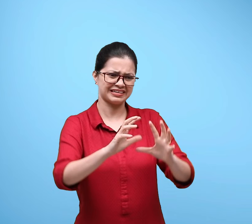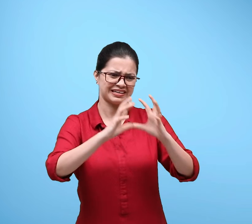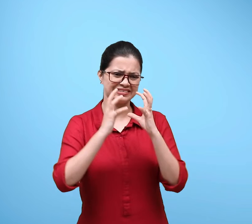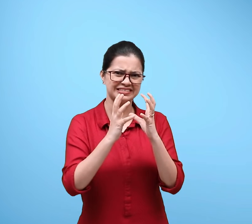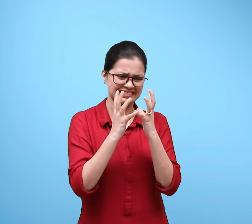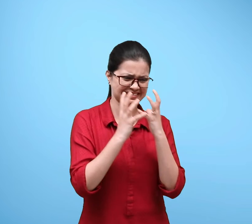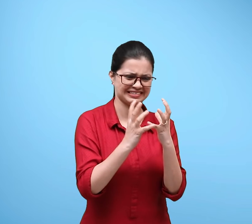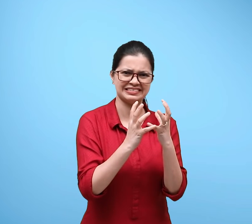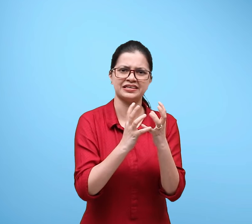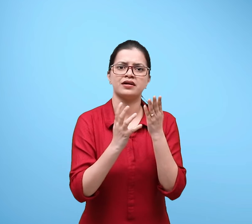are soft.